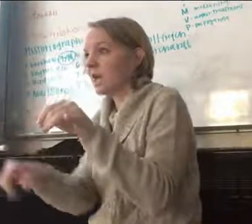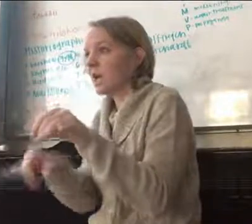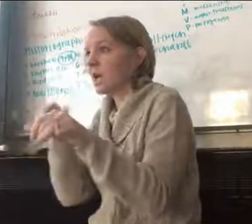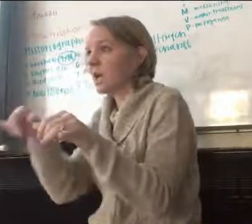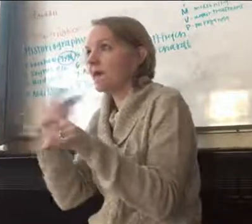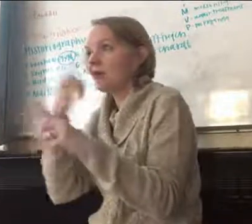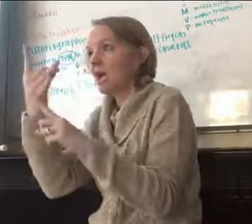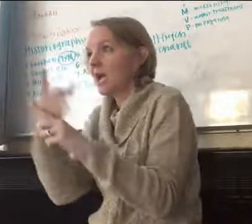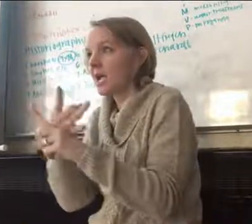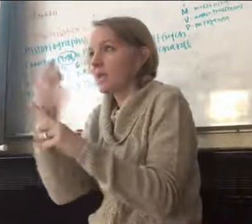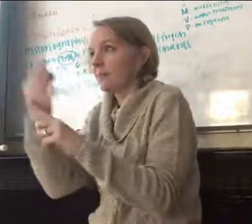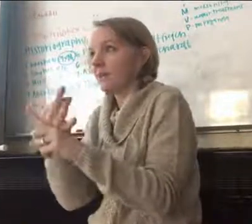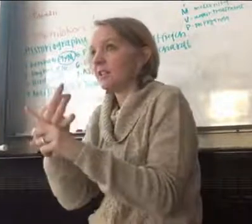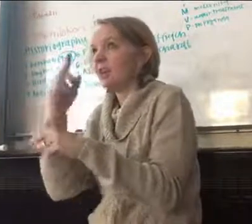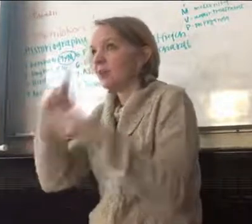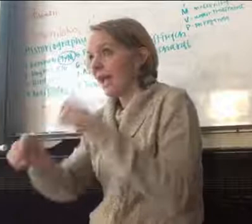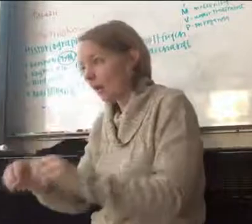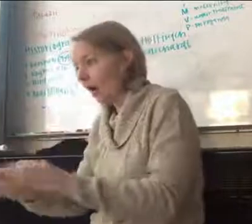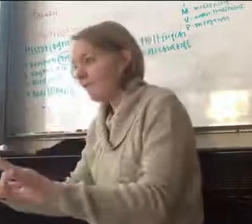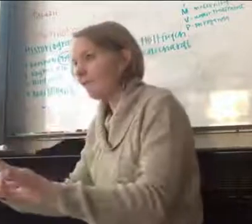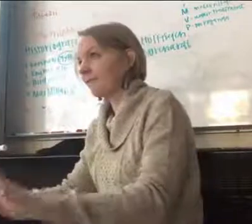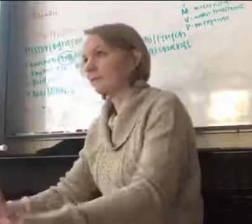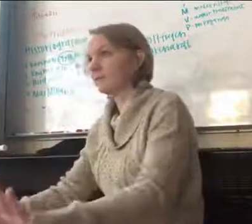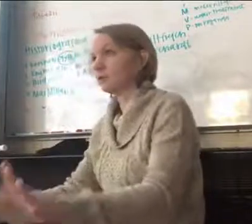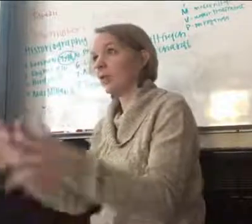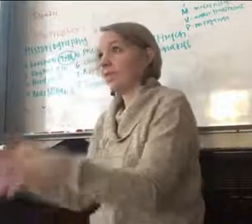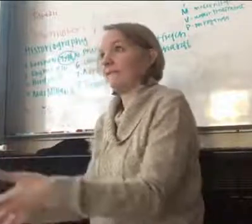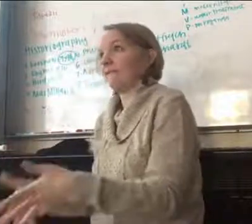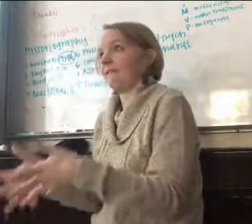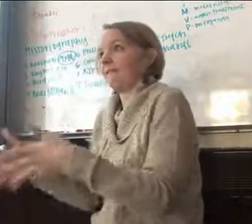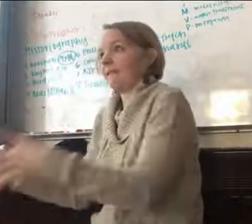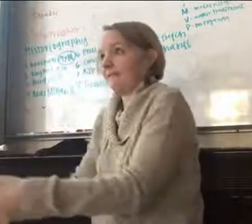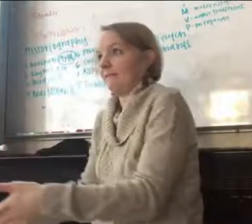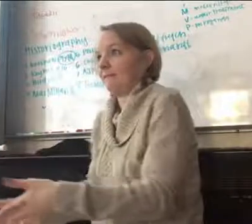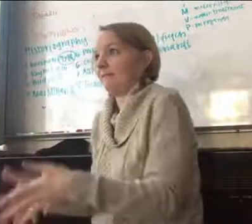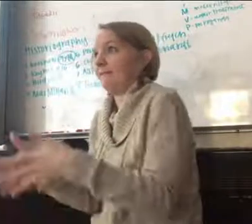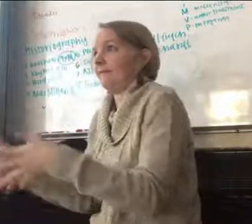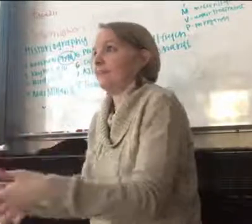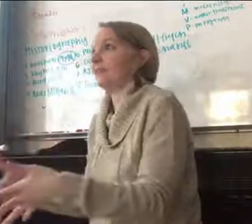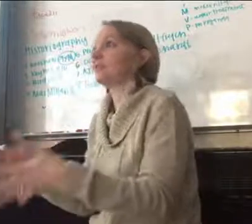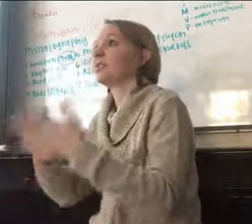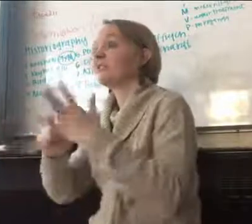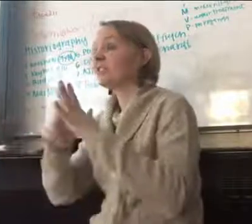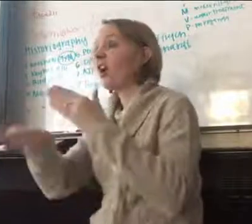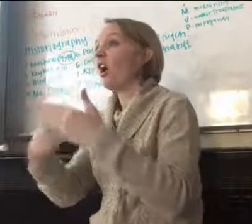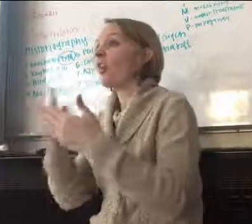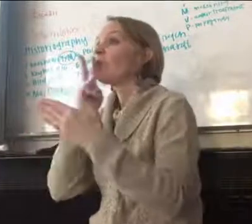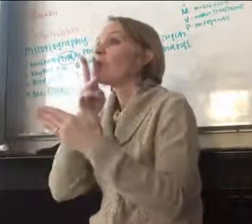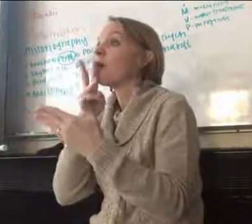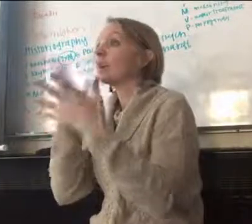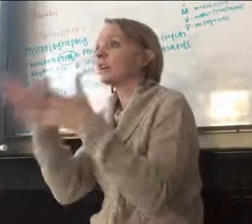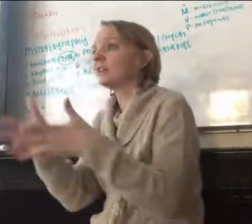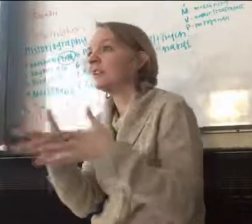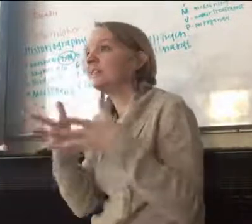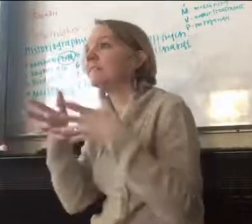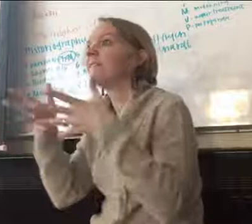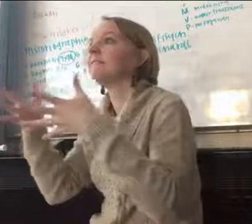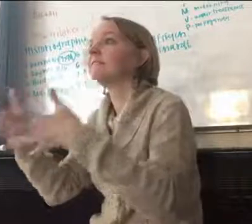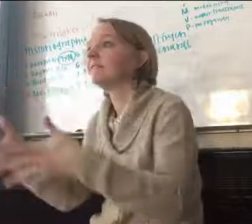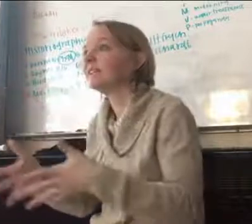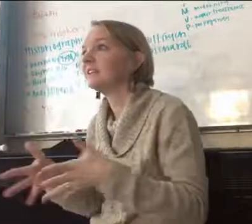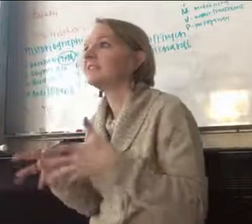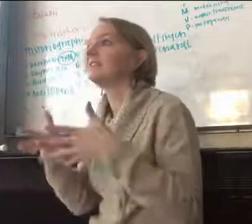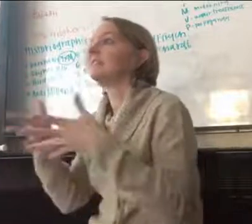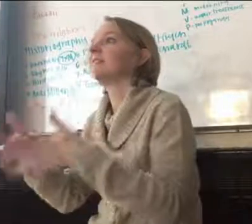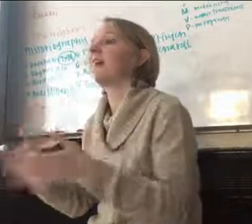9 months, and you're not taking off your boots, your socks, nothing like that. So slowly, with all this water getting into your foot, all that